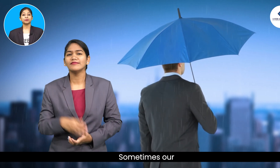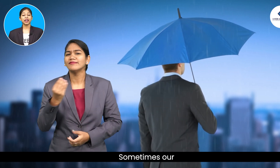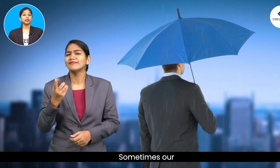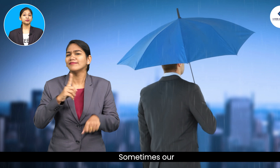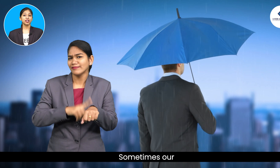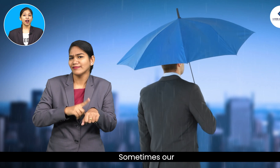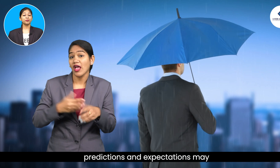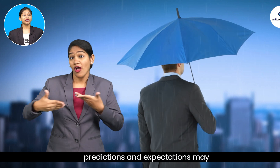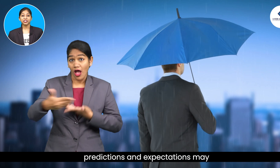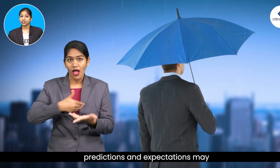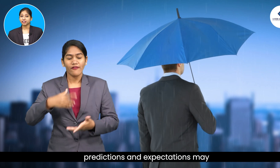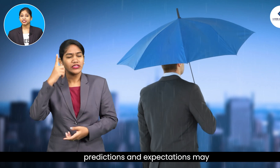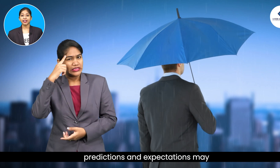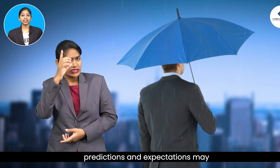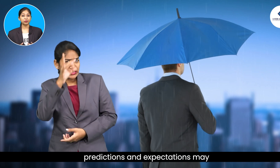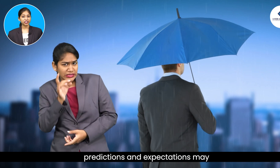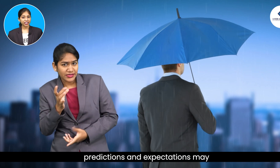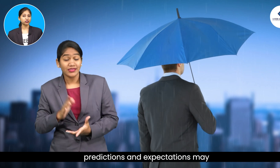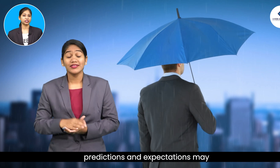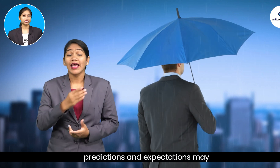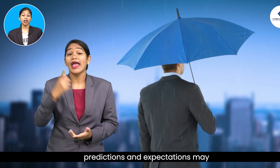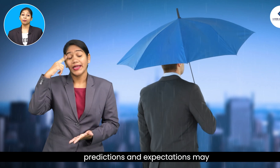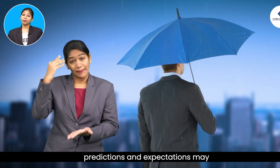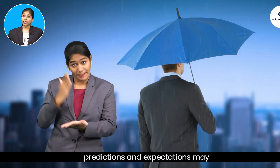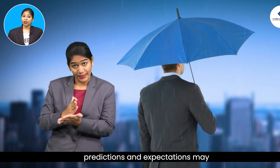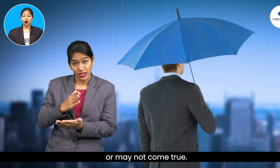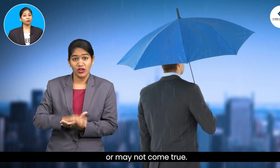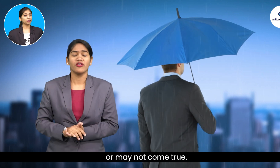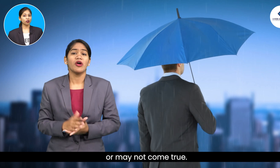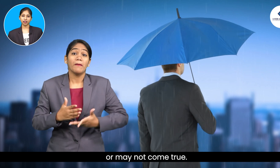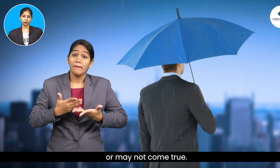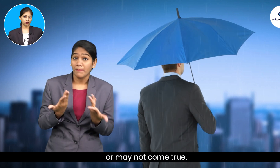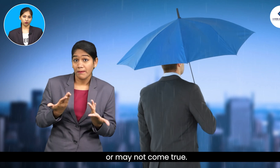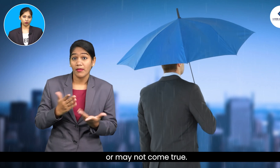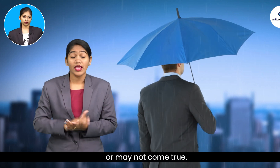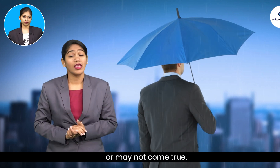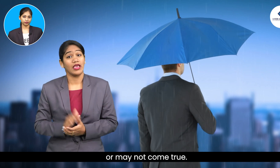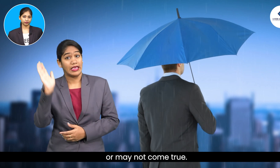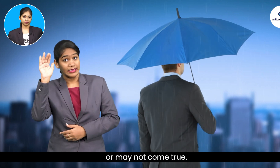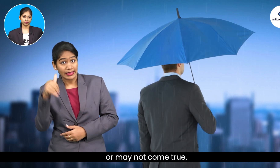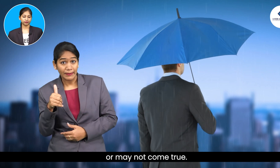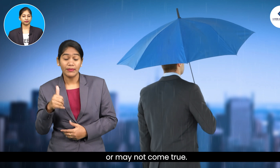Sometimes, our predictions and expectations may or may not come true